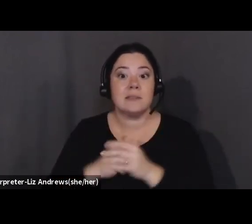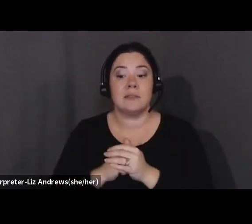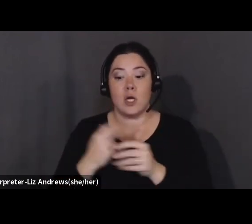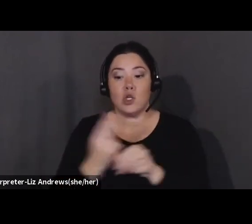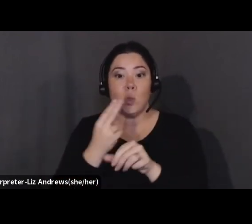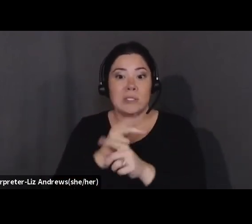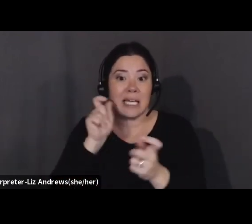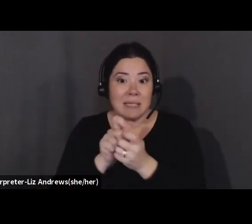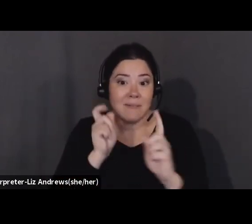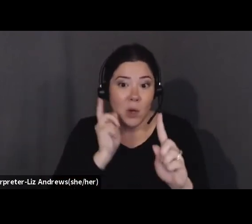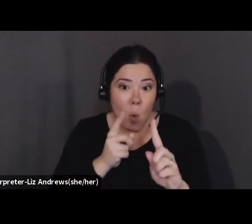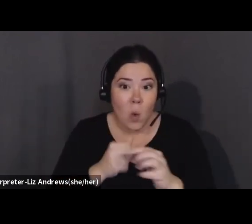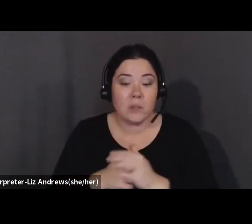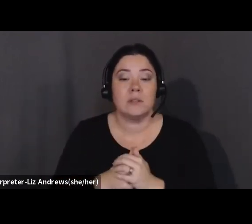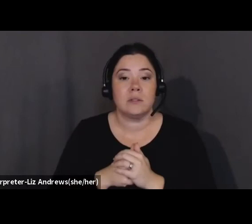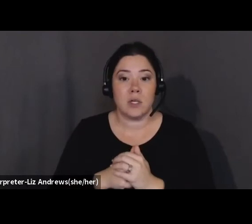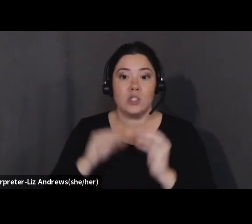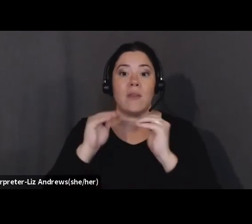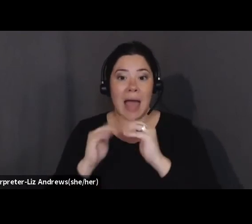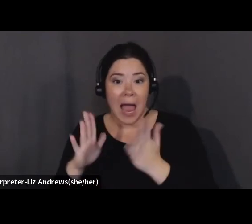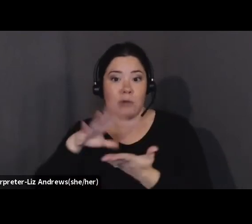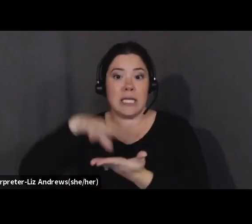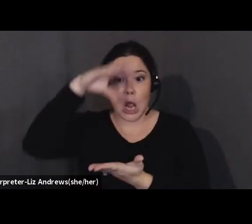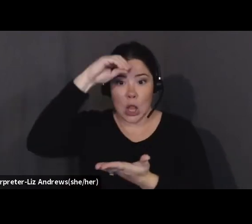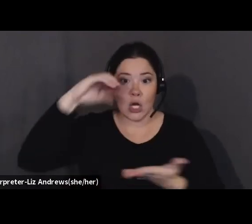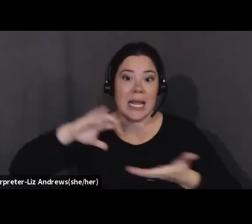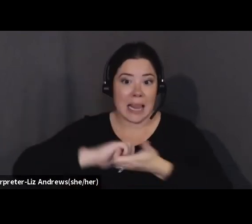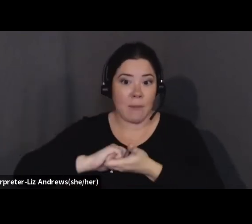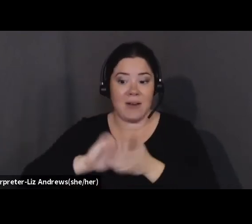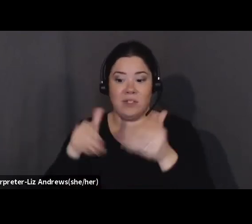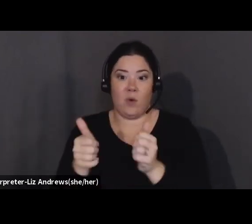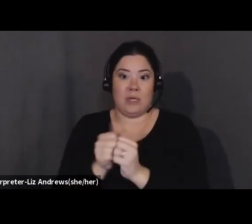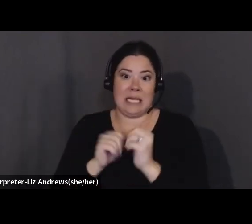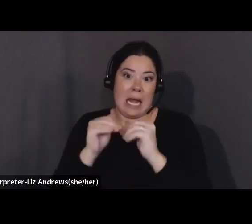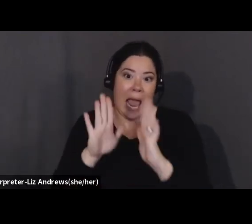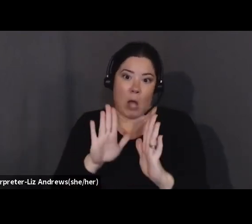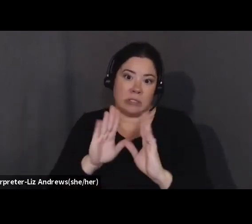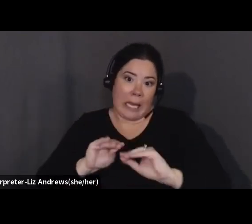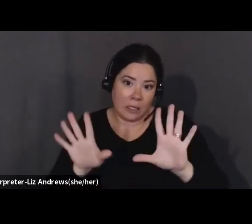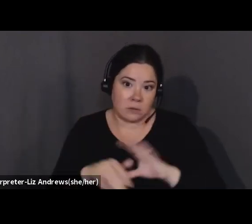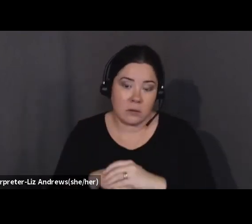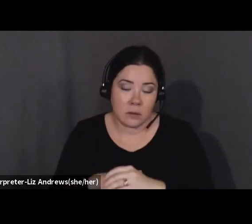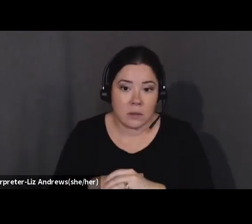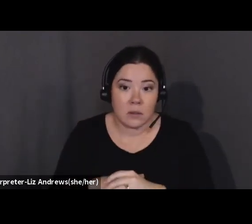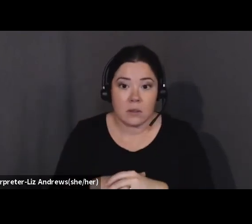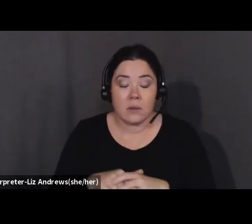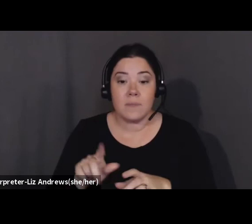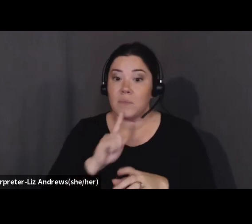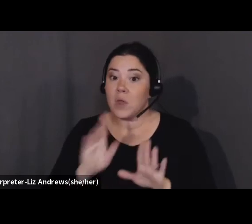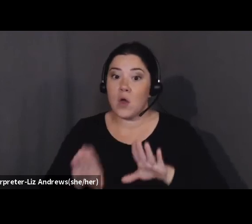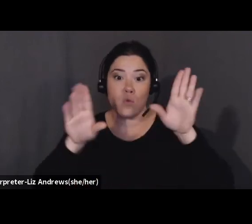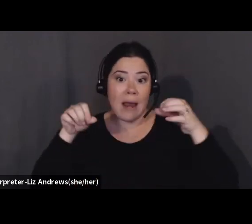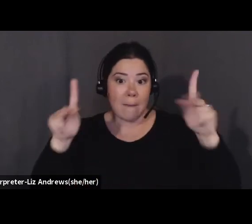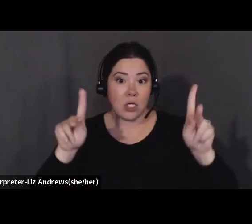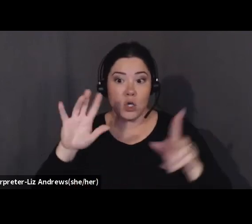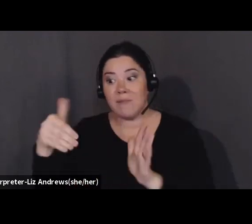And so the Housing Learning Collaborative was focused on housing. And really, it's a great opportunity for centers to come